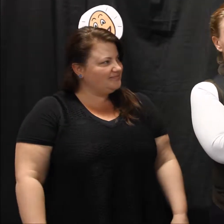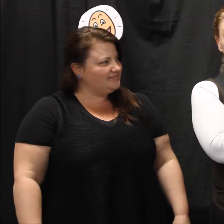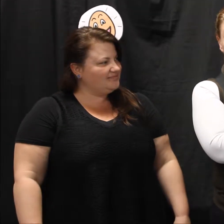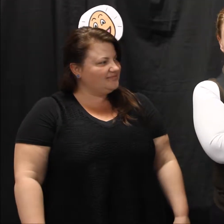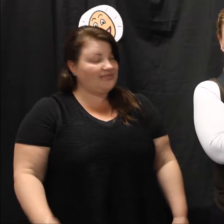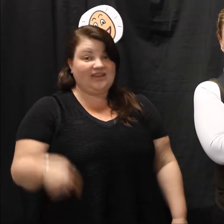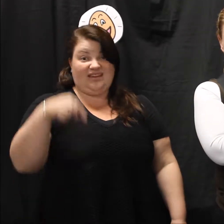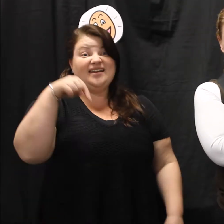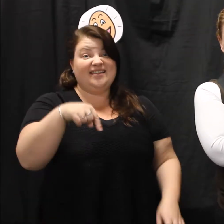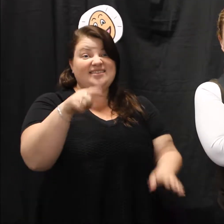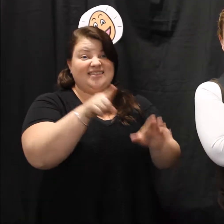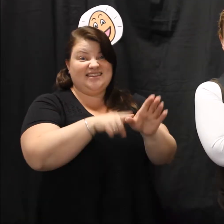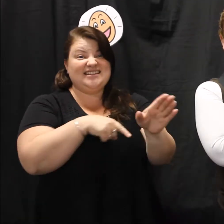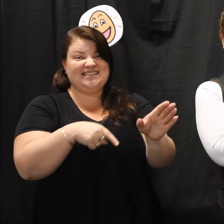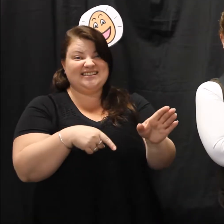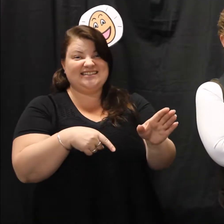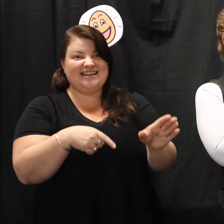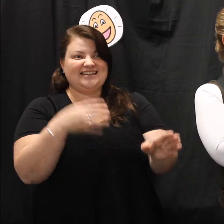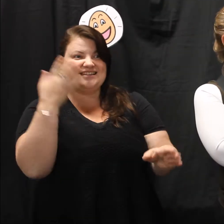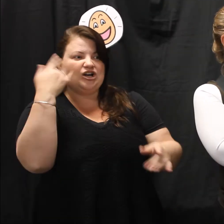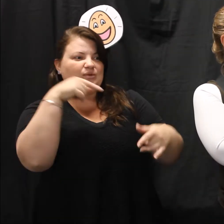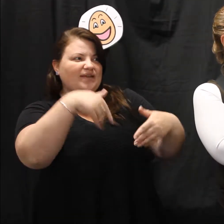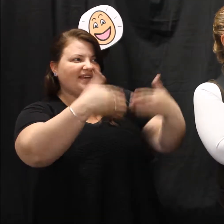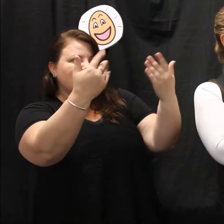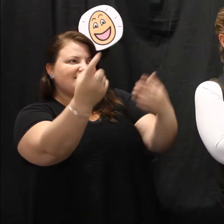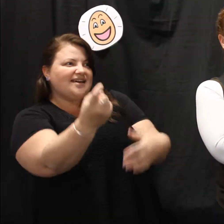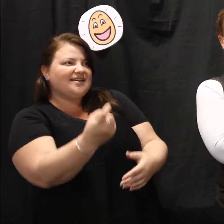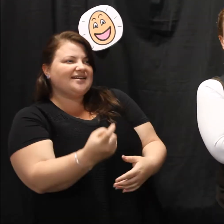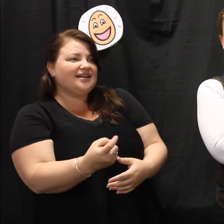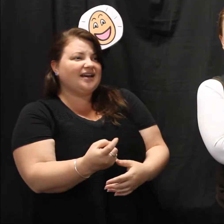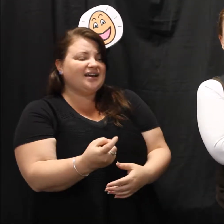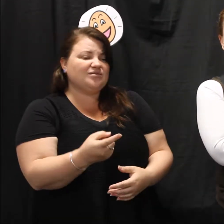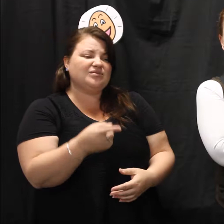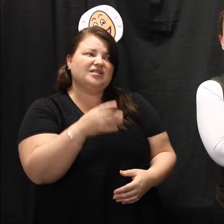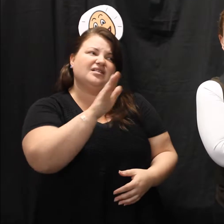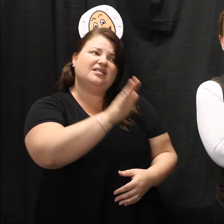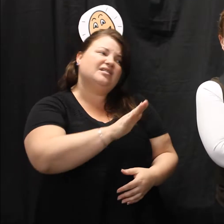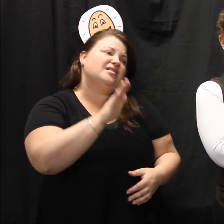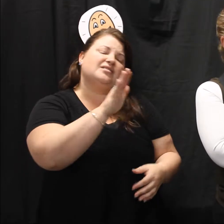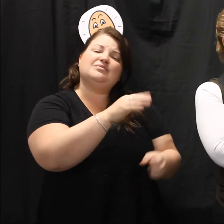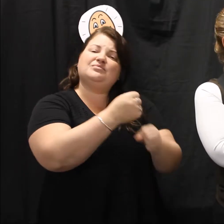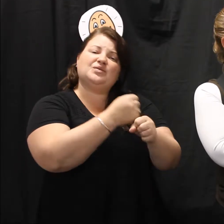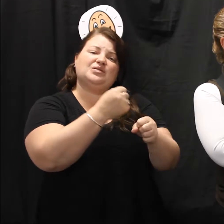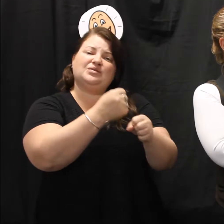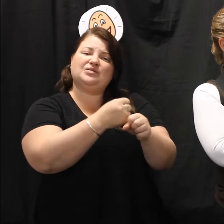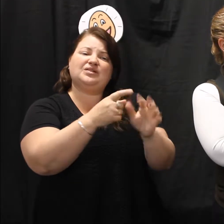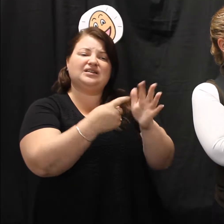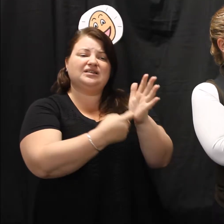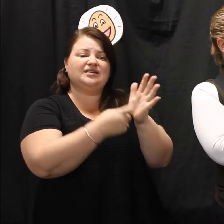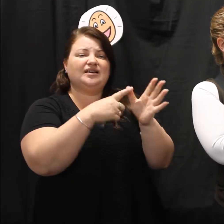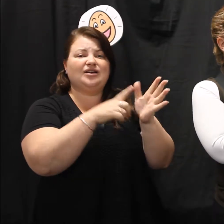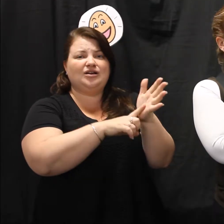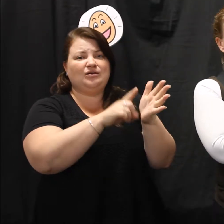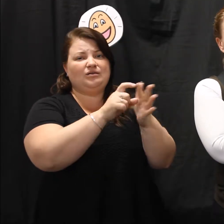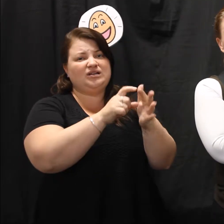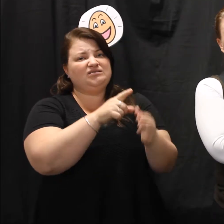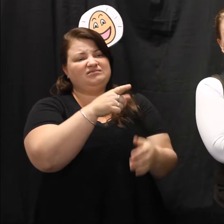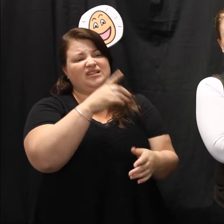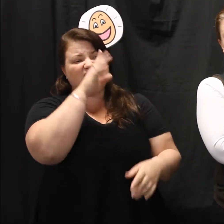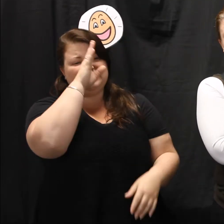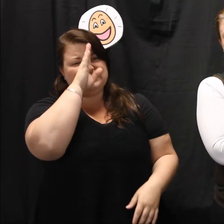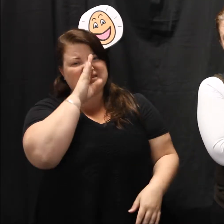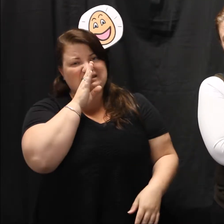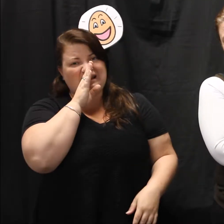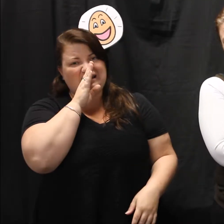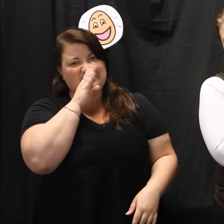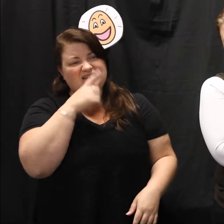And this year, when the day arrived, poor Gerald felt so sad, because when it